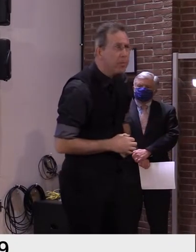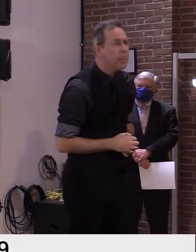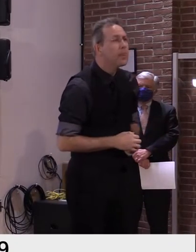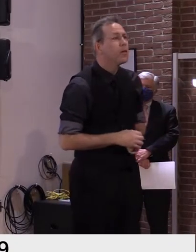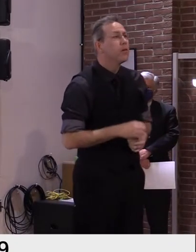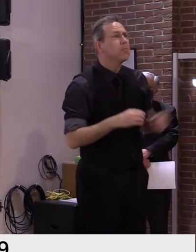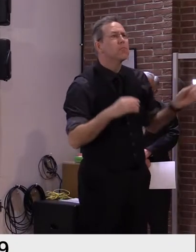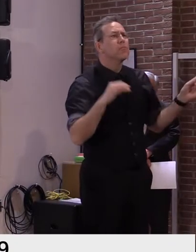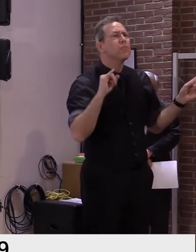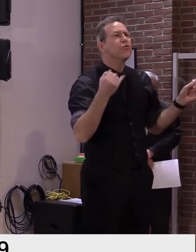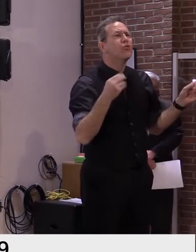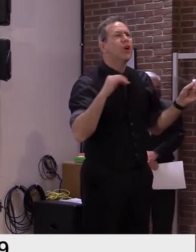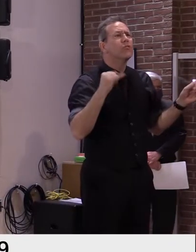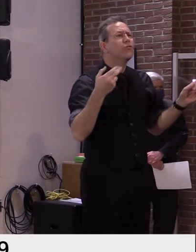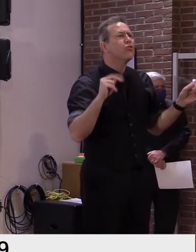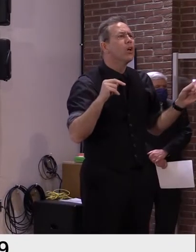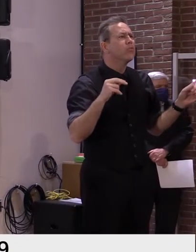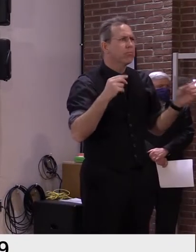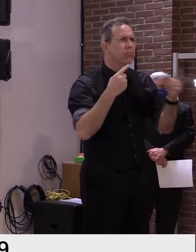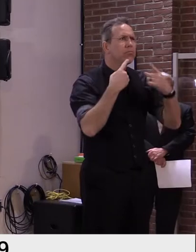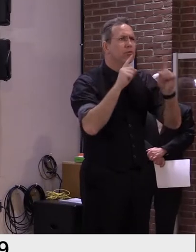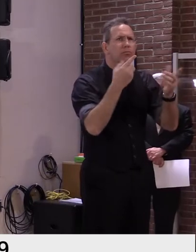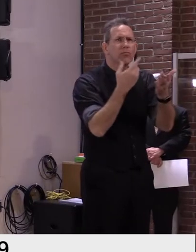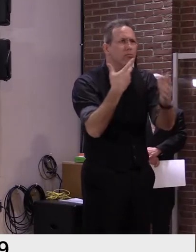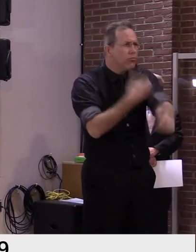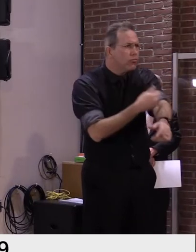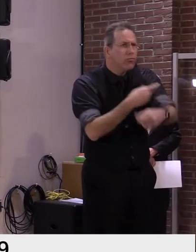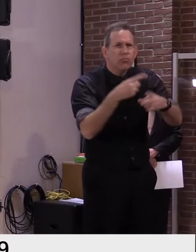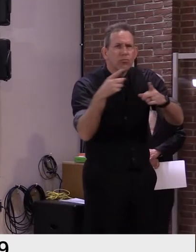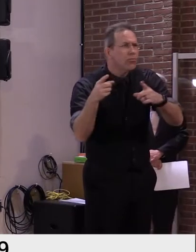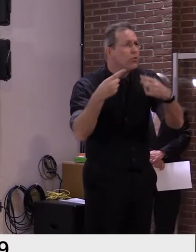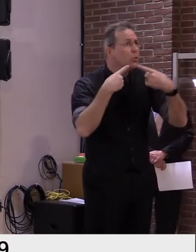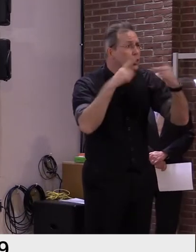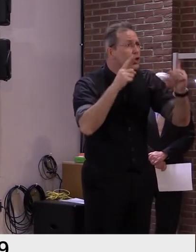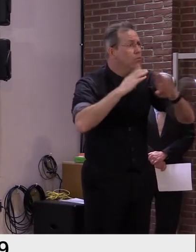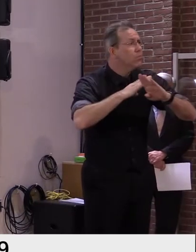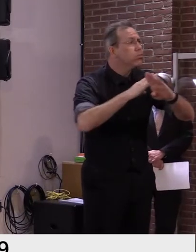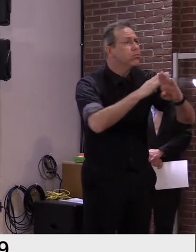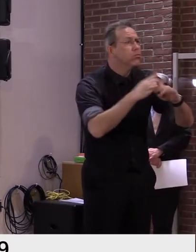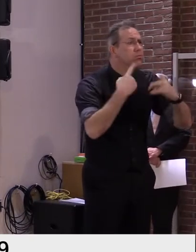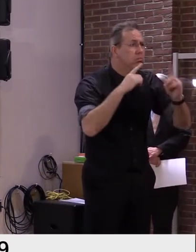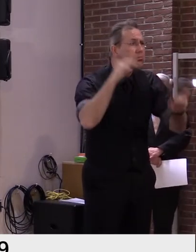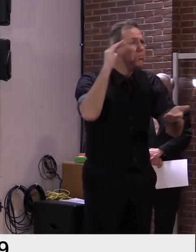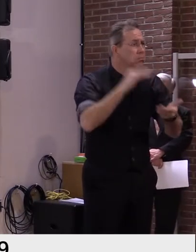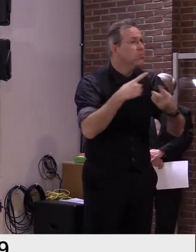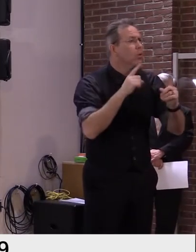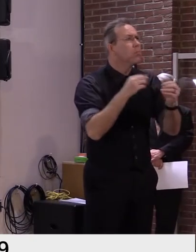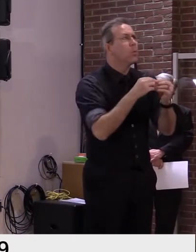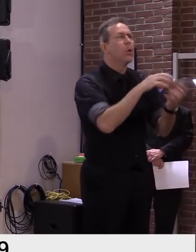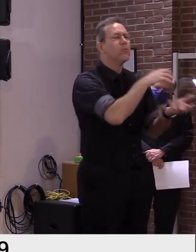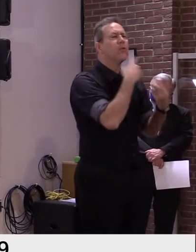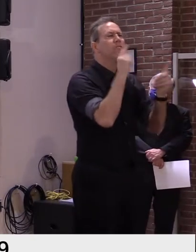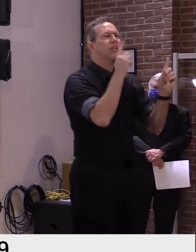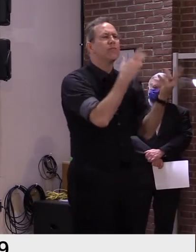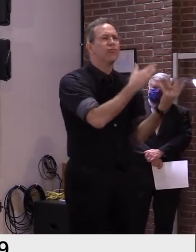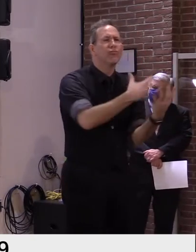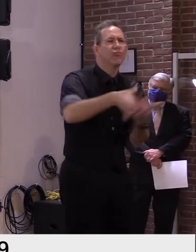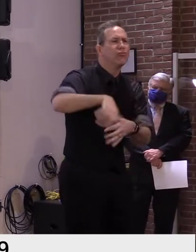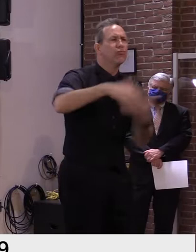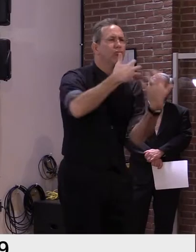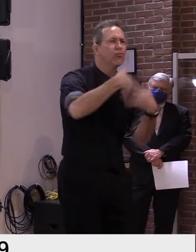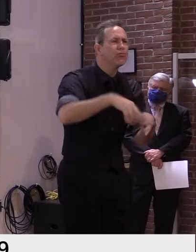single shot, it offers logistical benefits as well. And I believe this will prove to be a valuable tool for